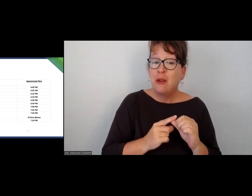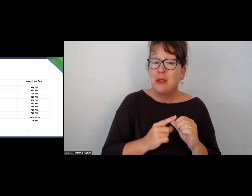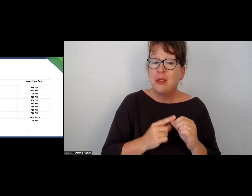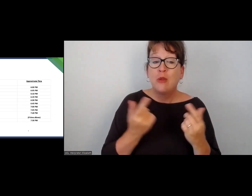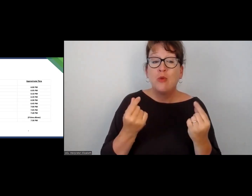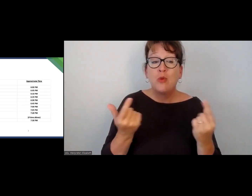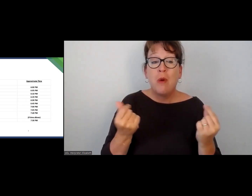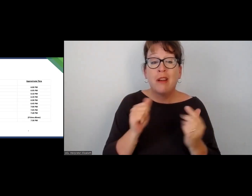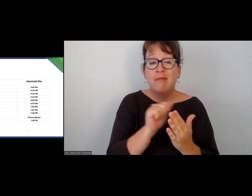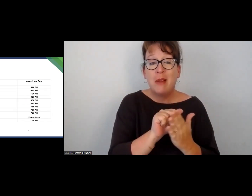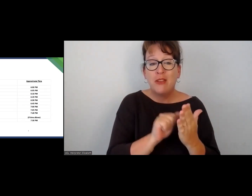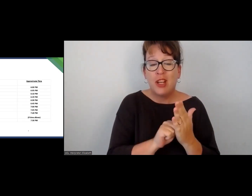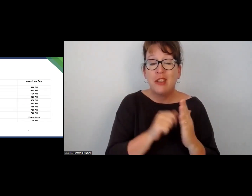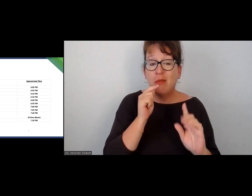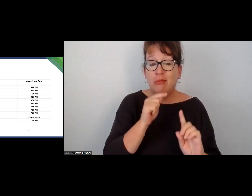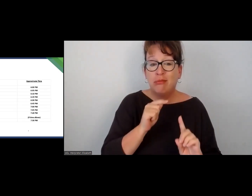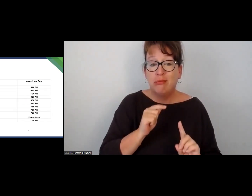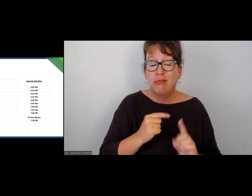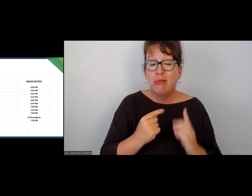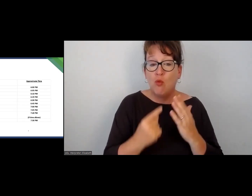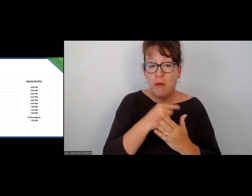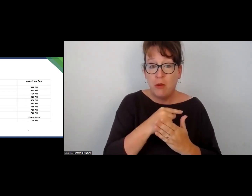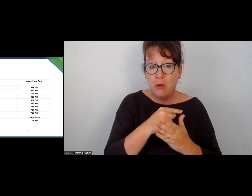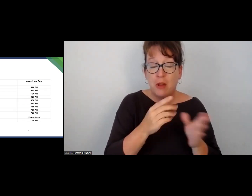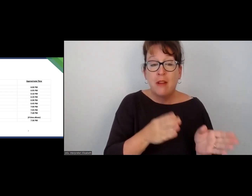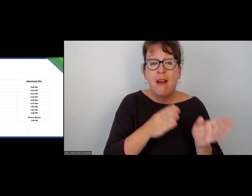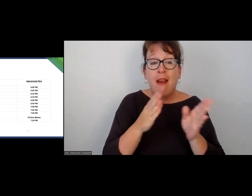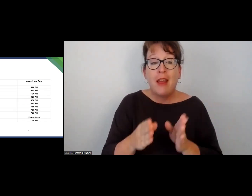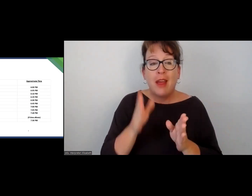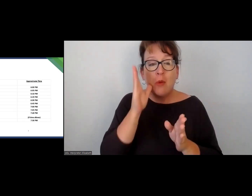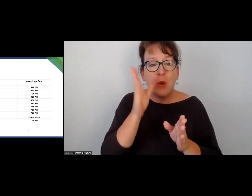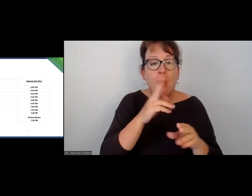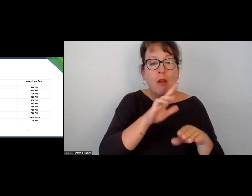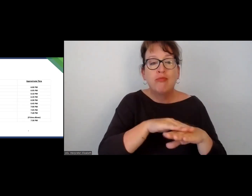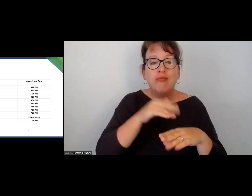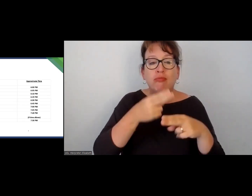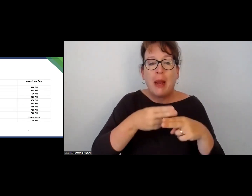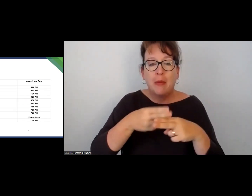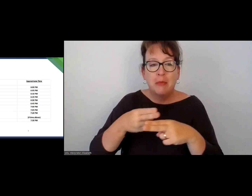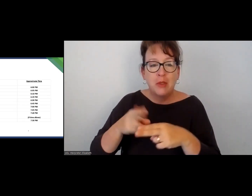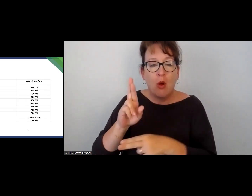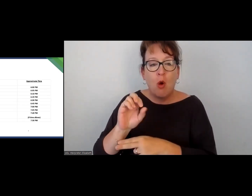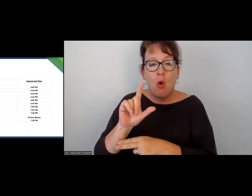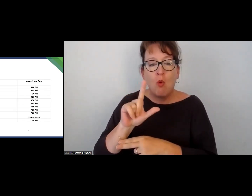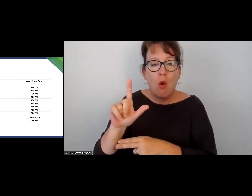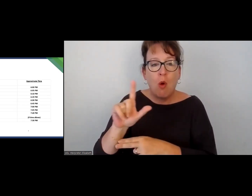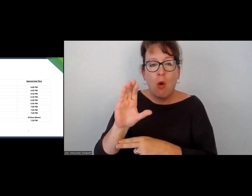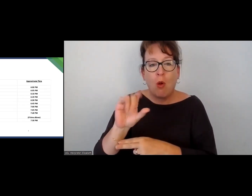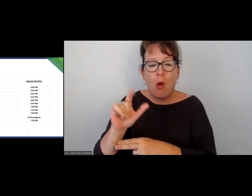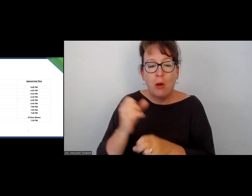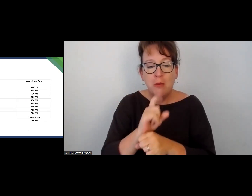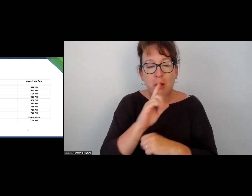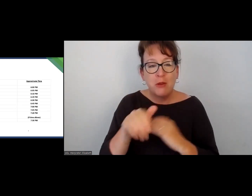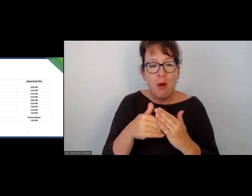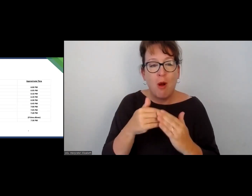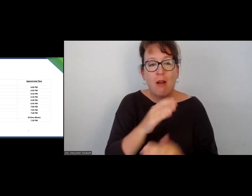agenda and then we will do a roll call just to make sure we are all here, that the council members are here